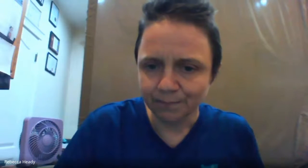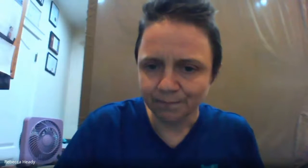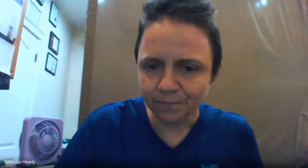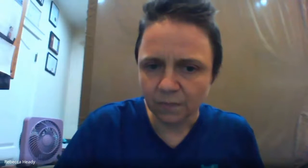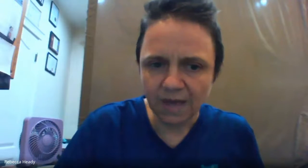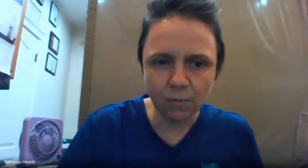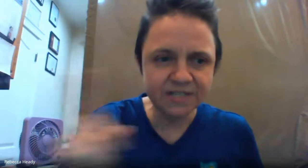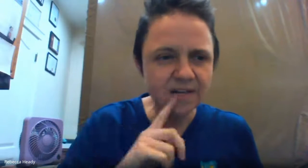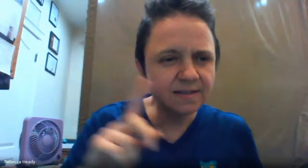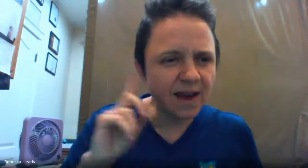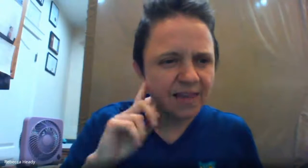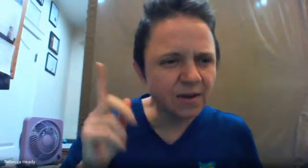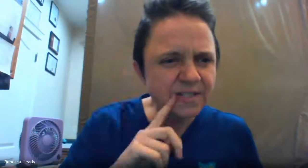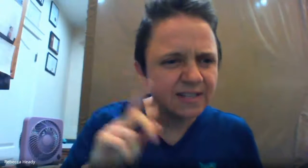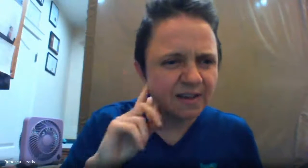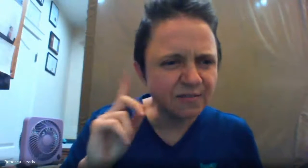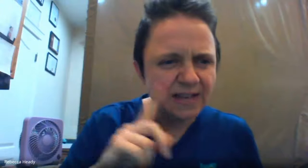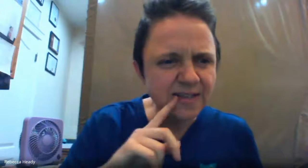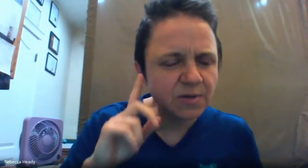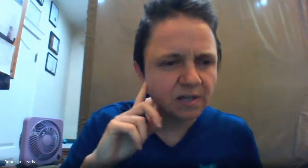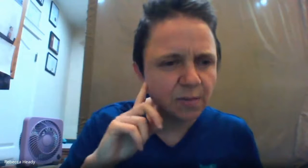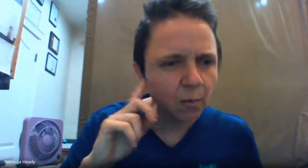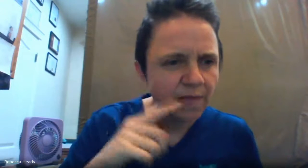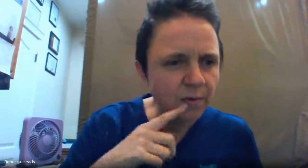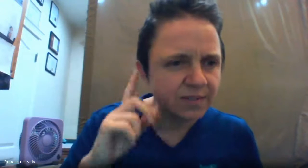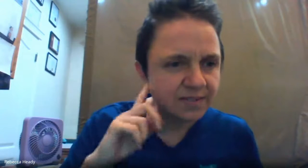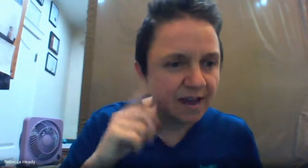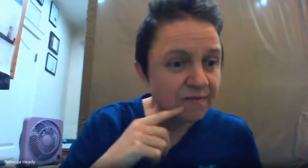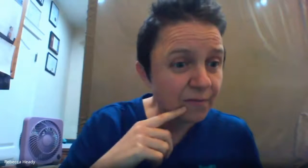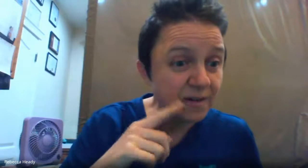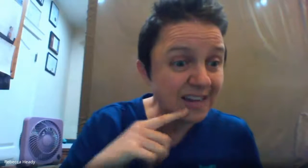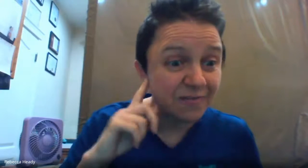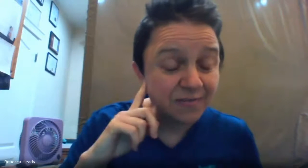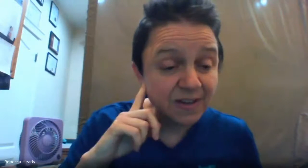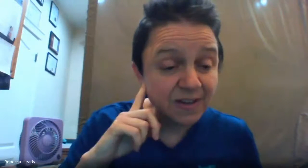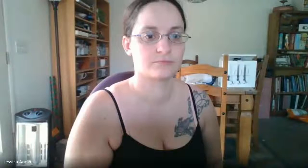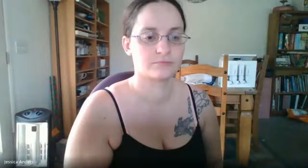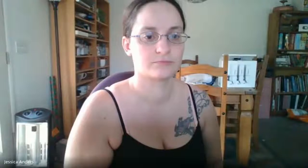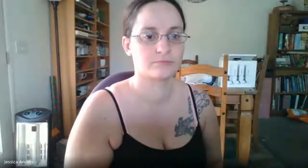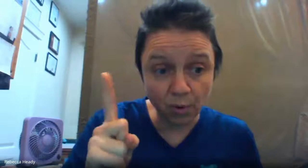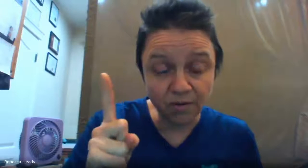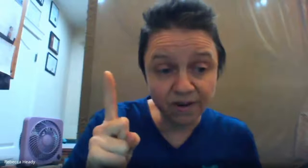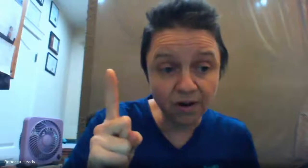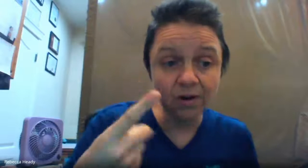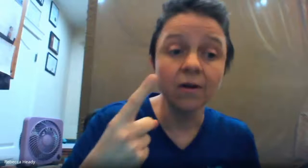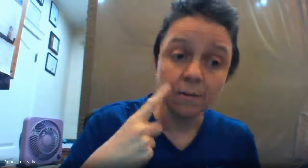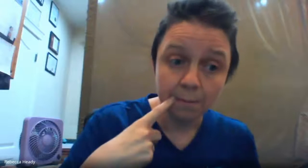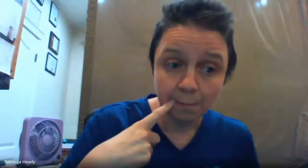Okay, I think we did deaf. Last time we talked about whether it was deaf or deaf. So it is pointer finger. And